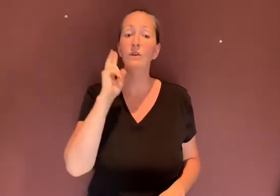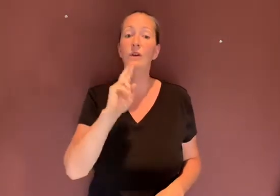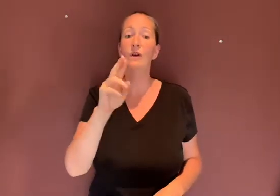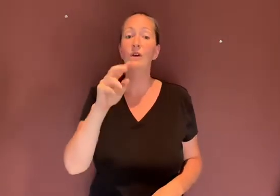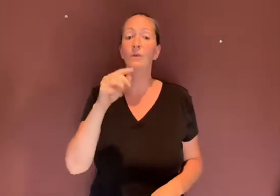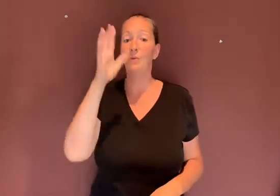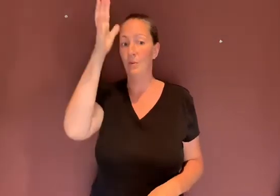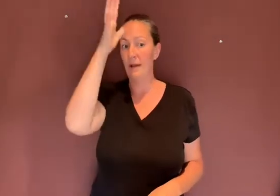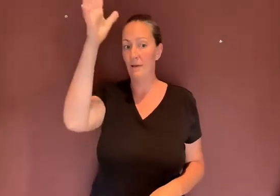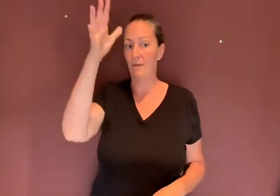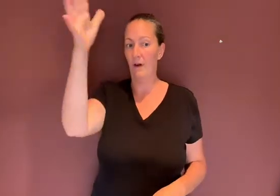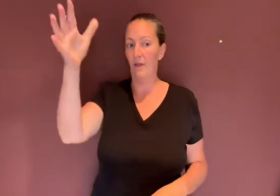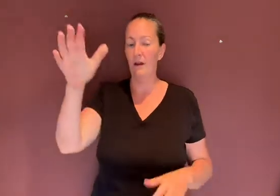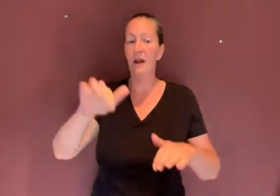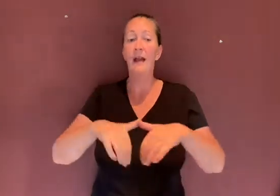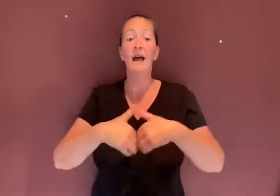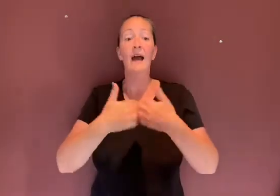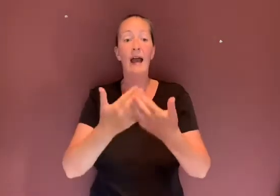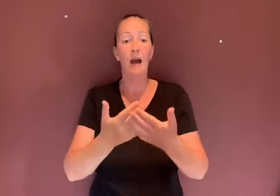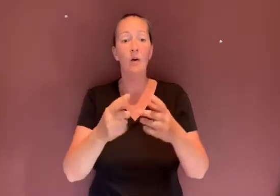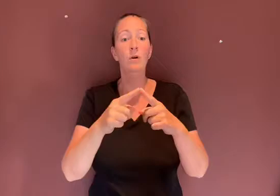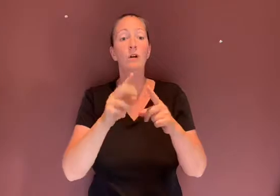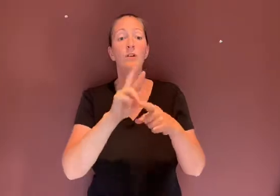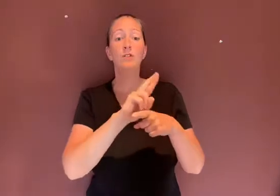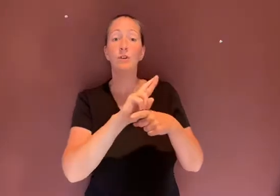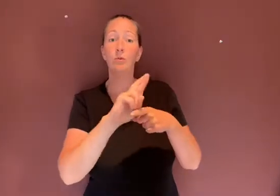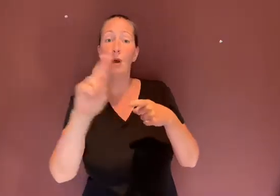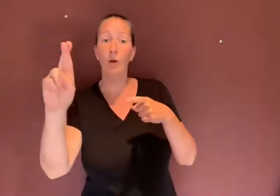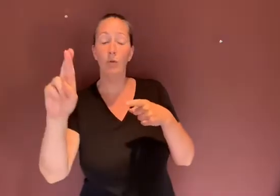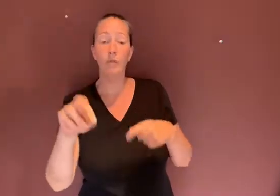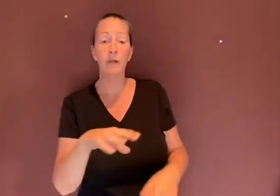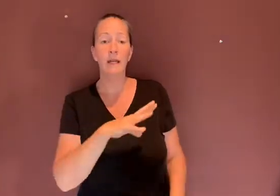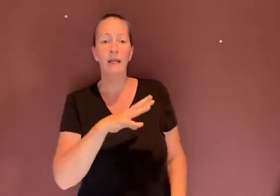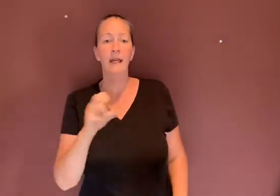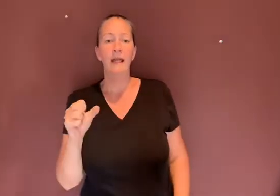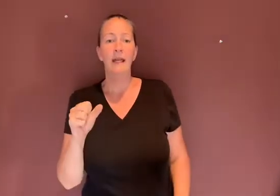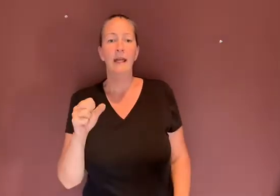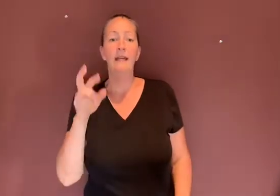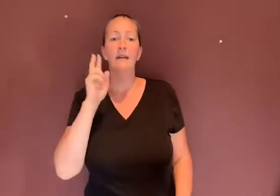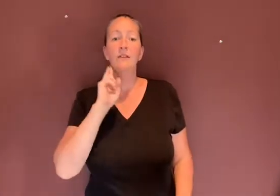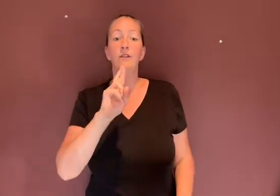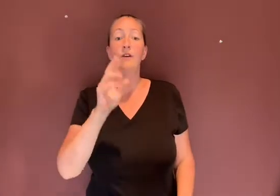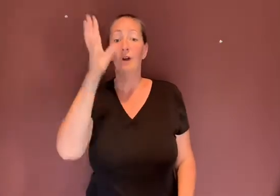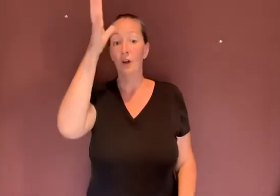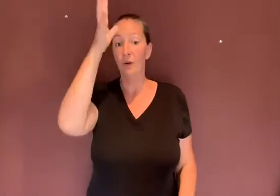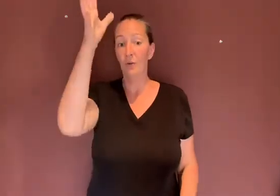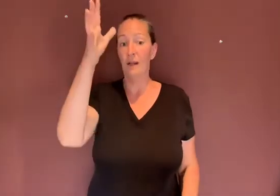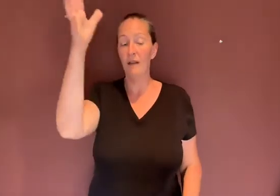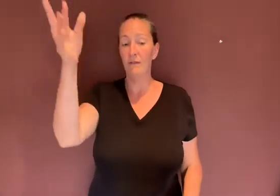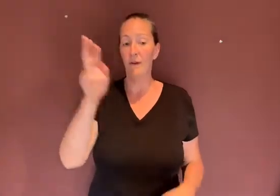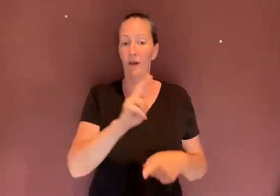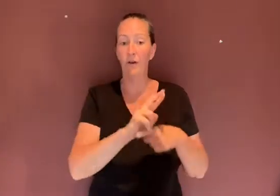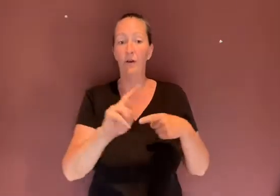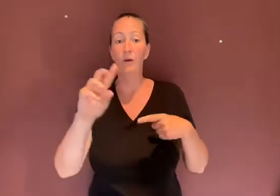her grandfather how to row. And her grandfather